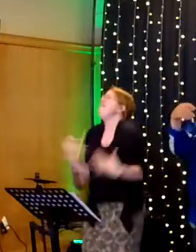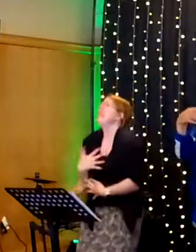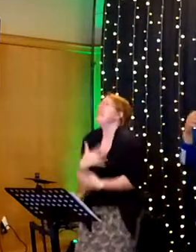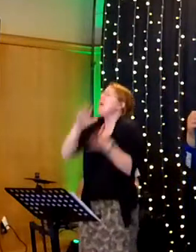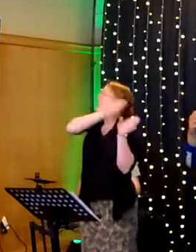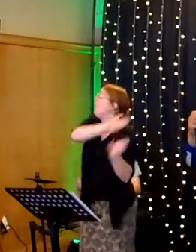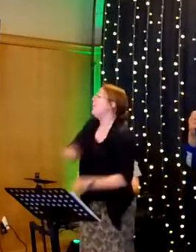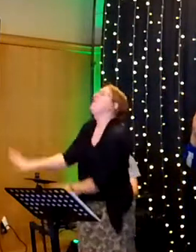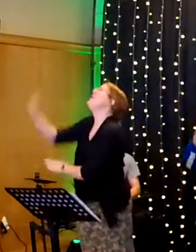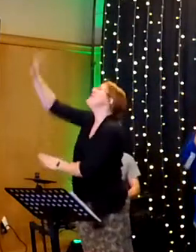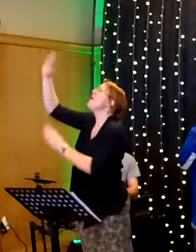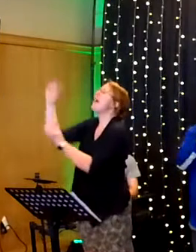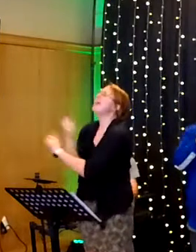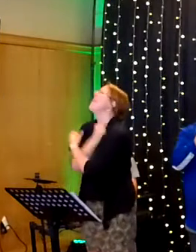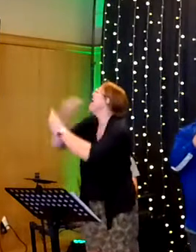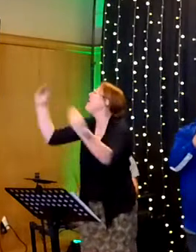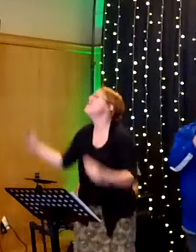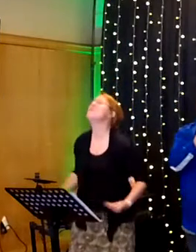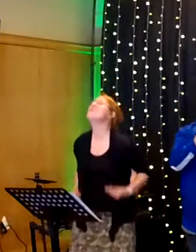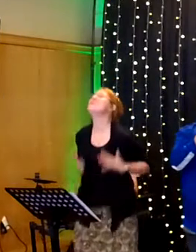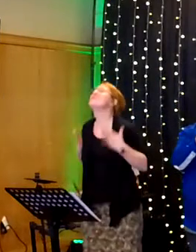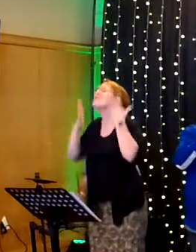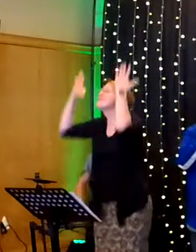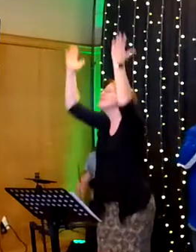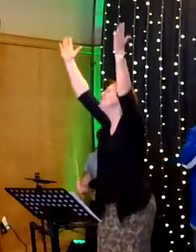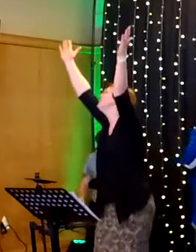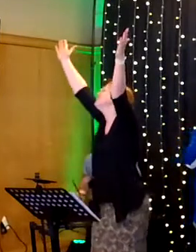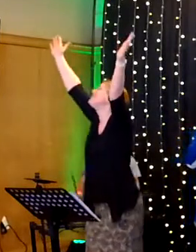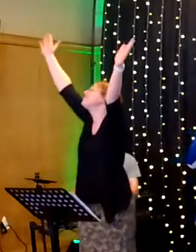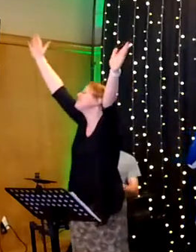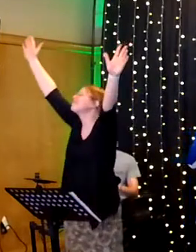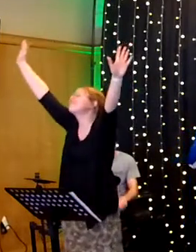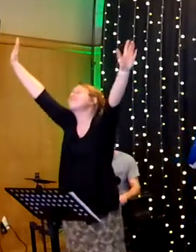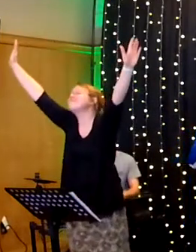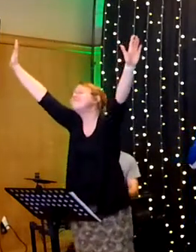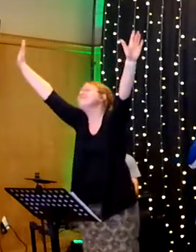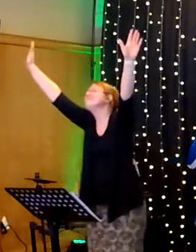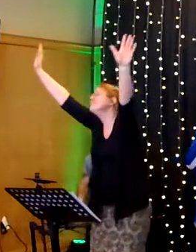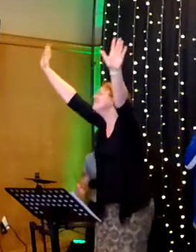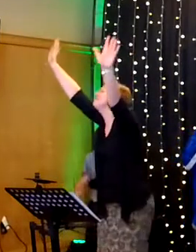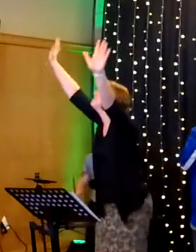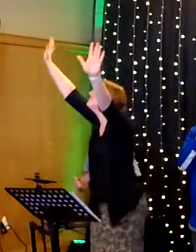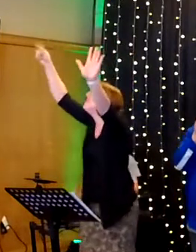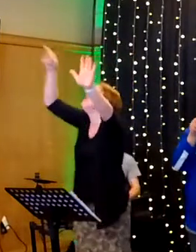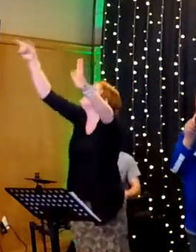it. My fears are drowned in perfect